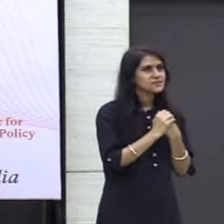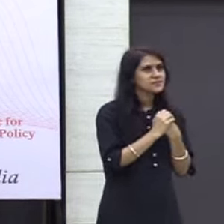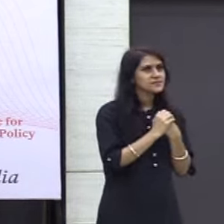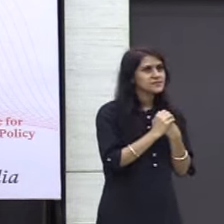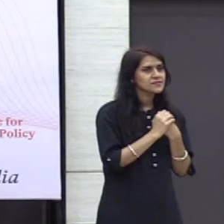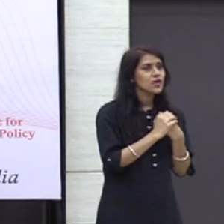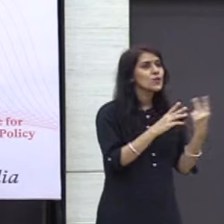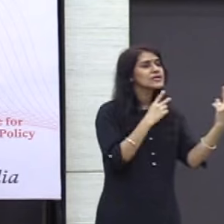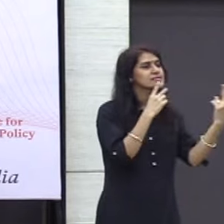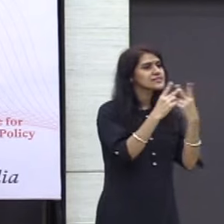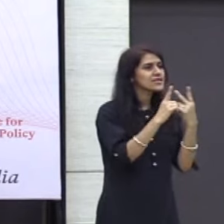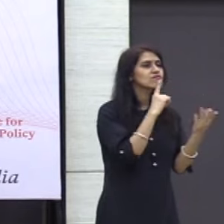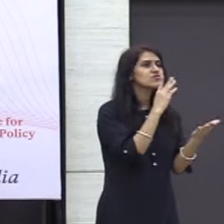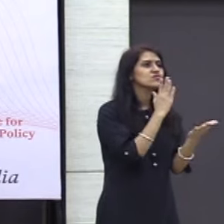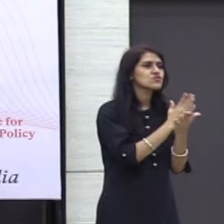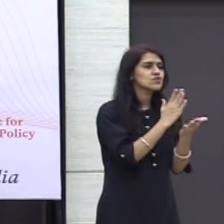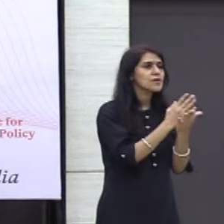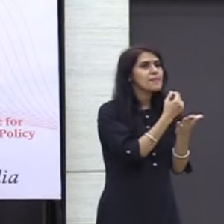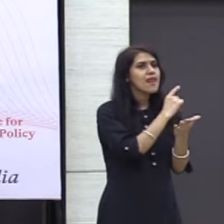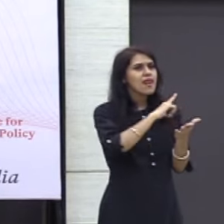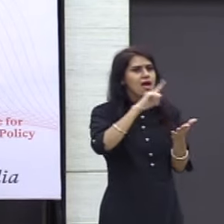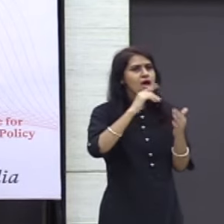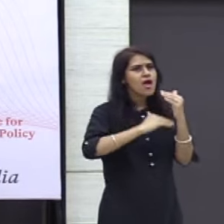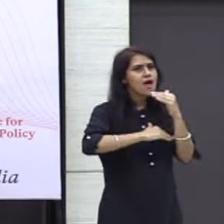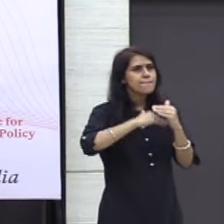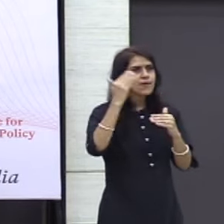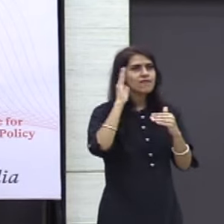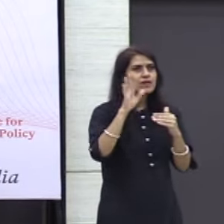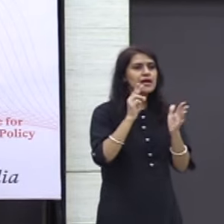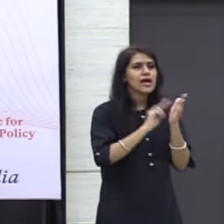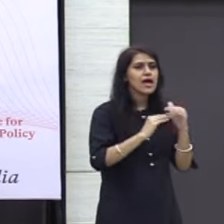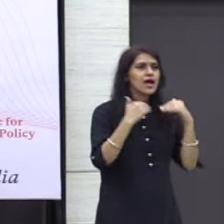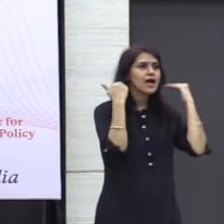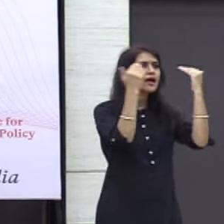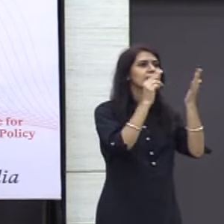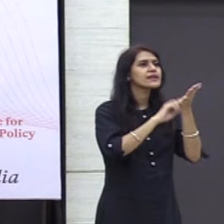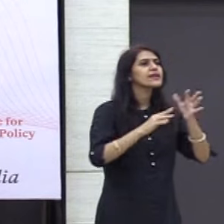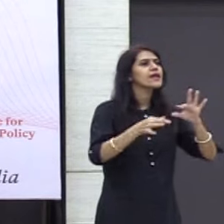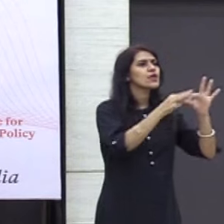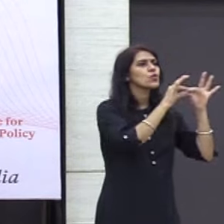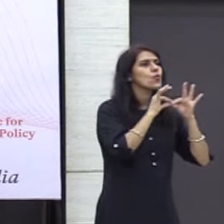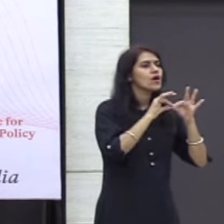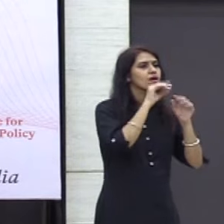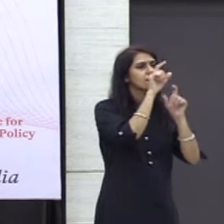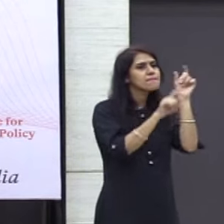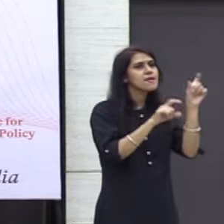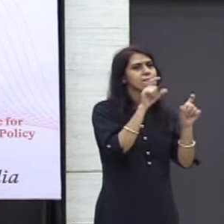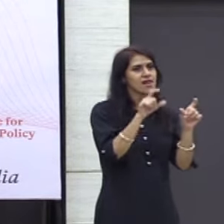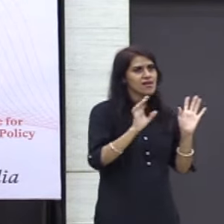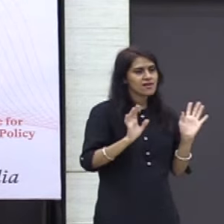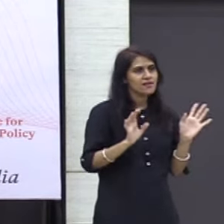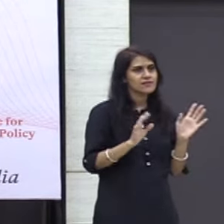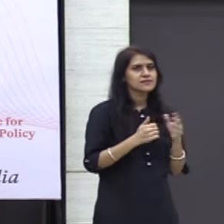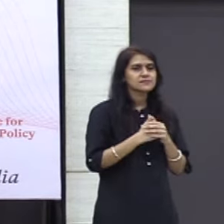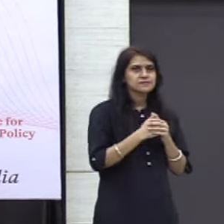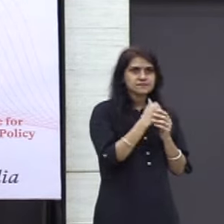the fact that lakhs of several high net worth people are leaving this country. The